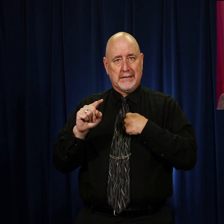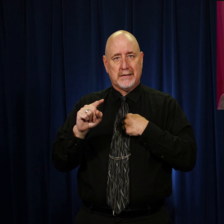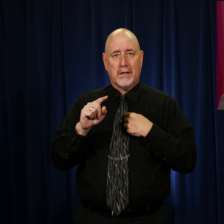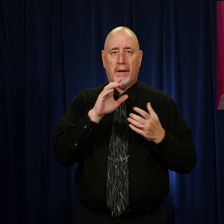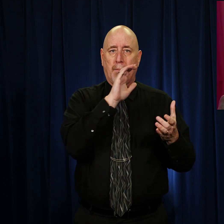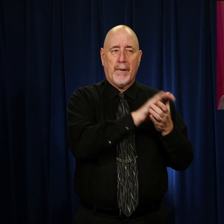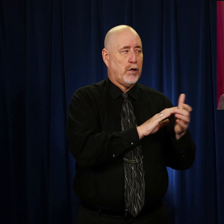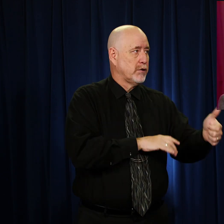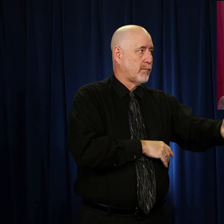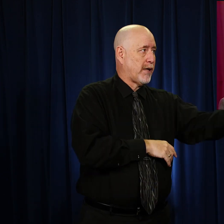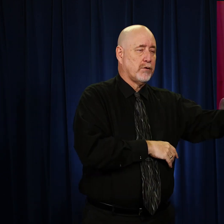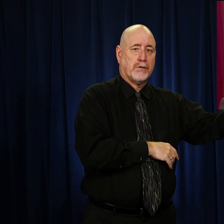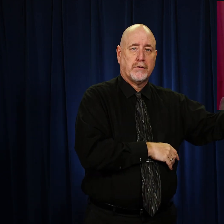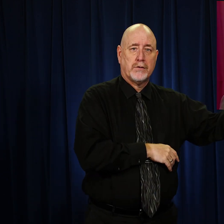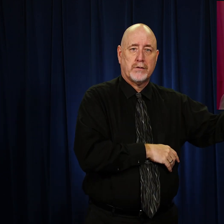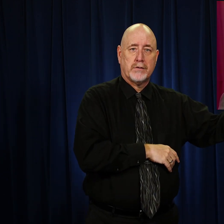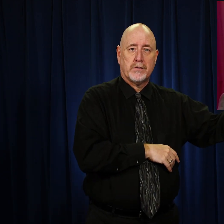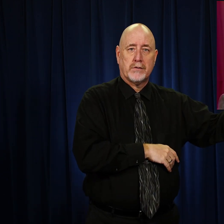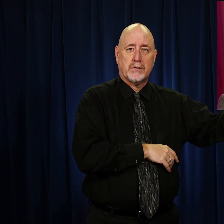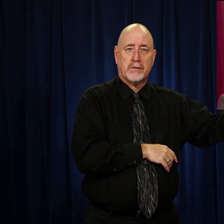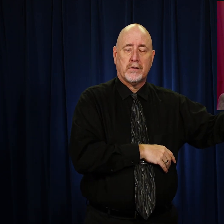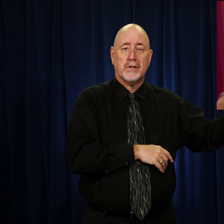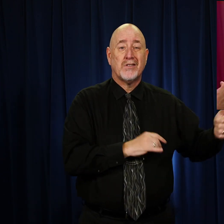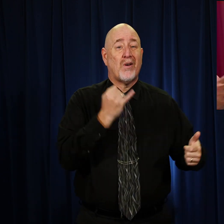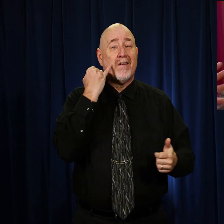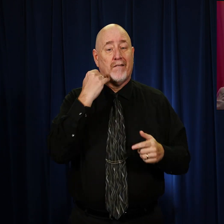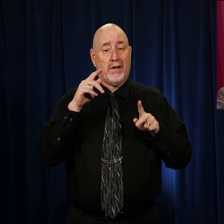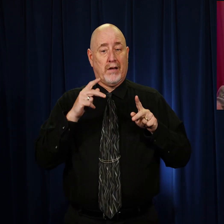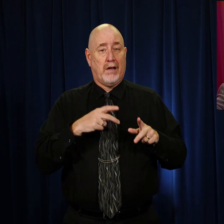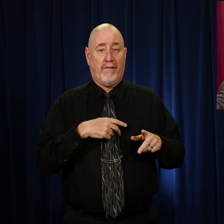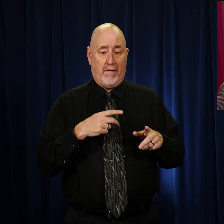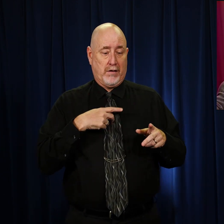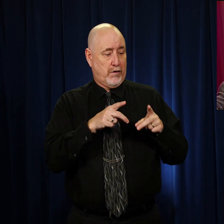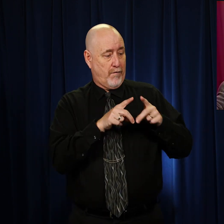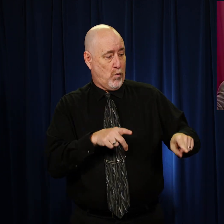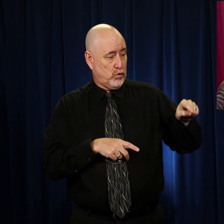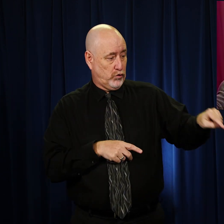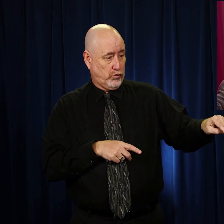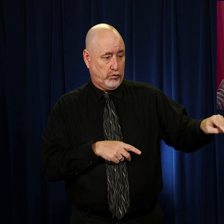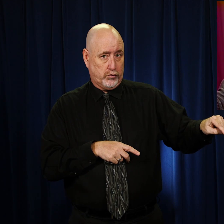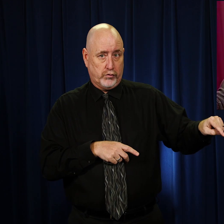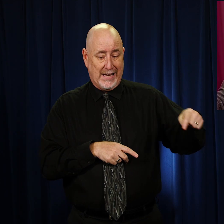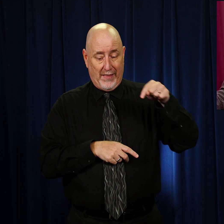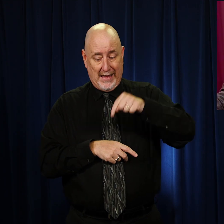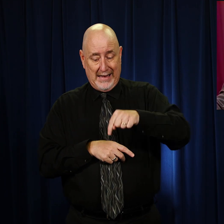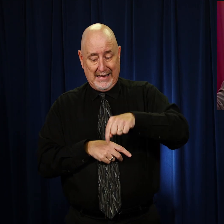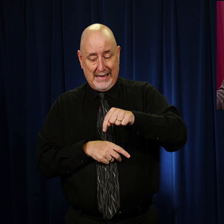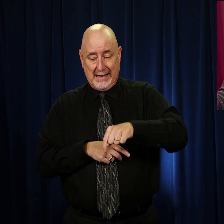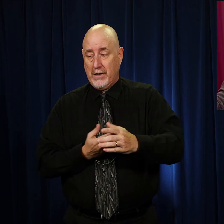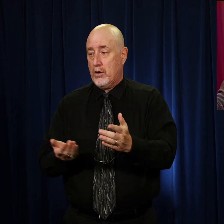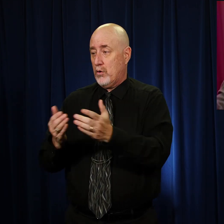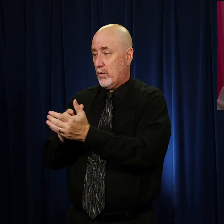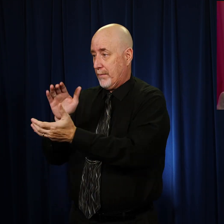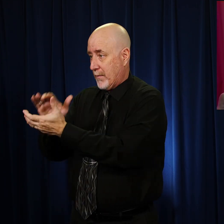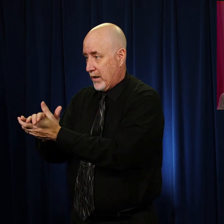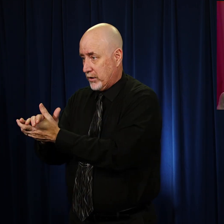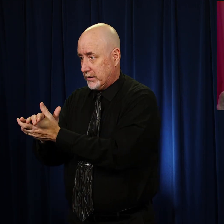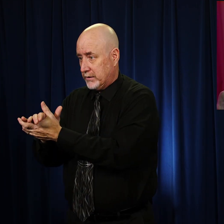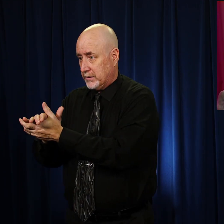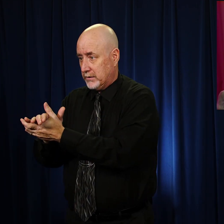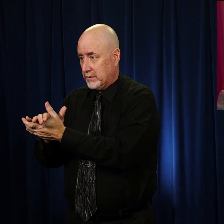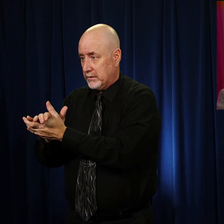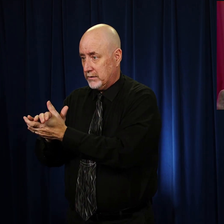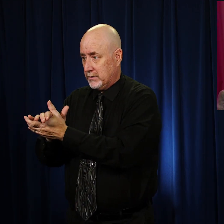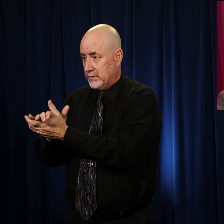bound to another person by marriage. And so if a person divorces a person and then that person remarries, how can they